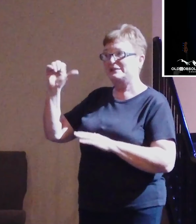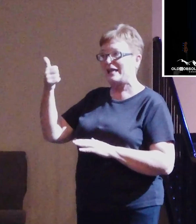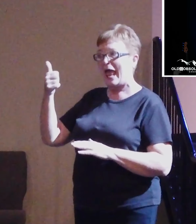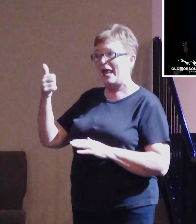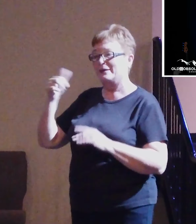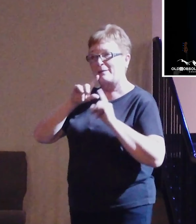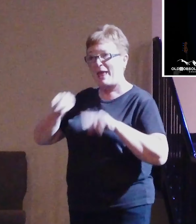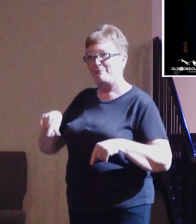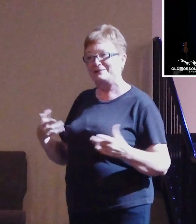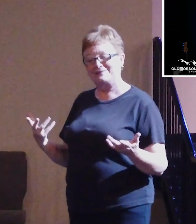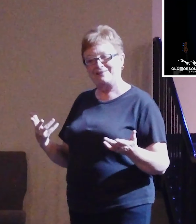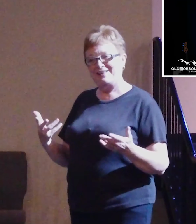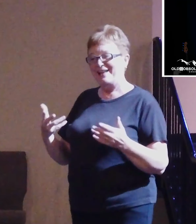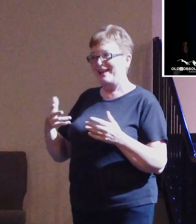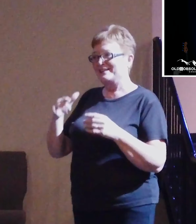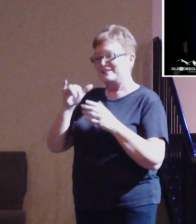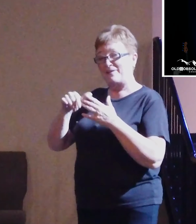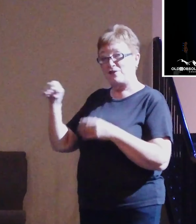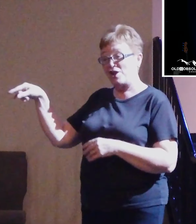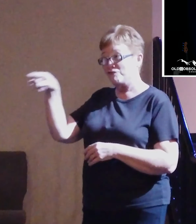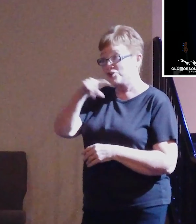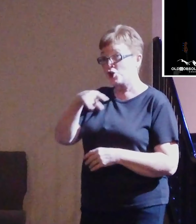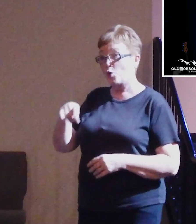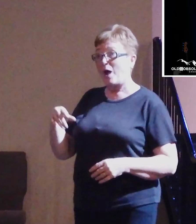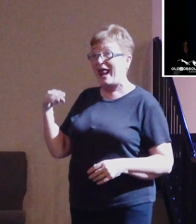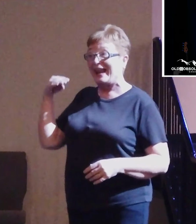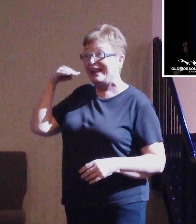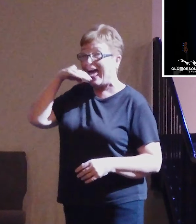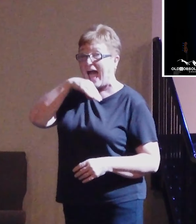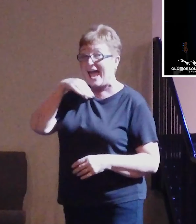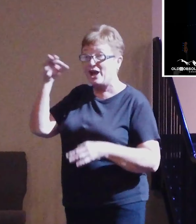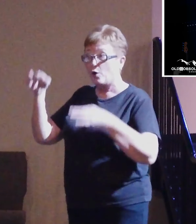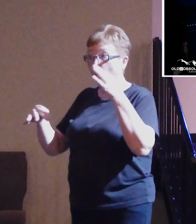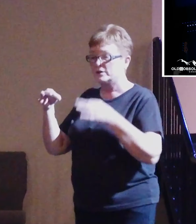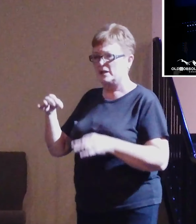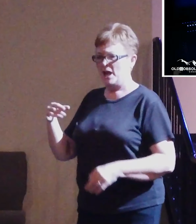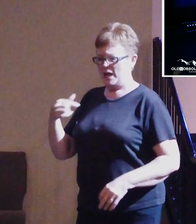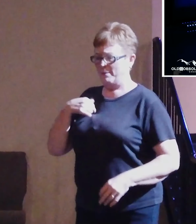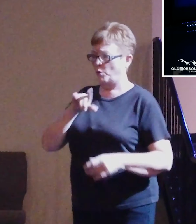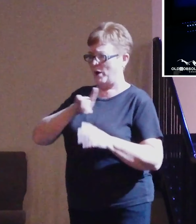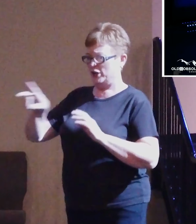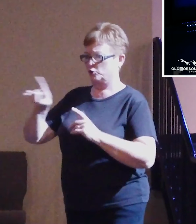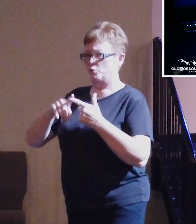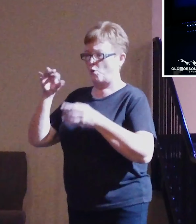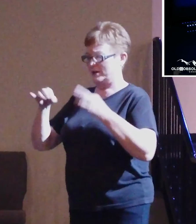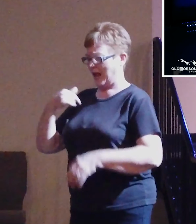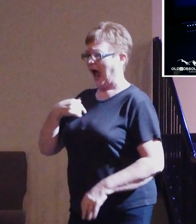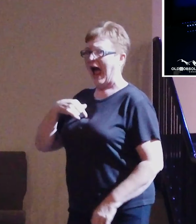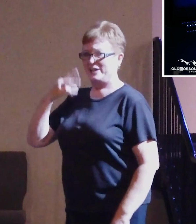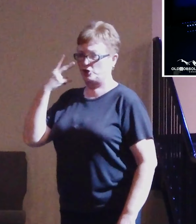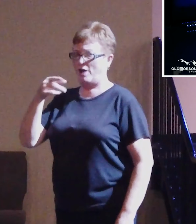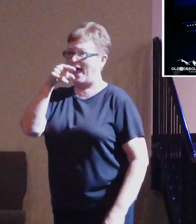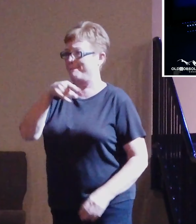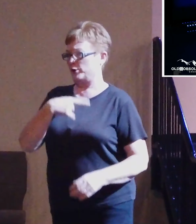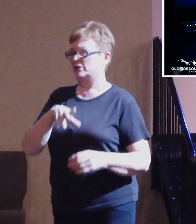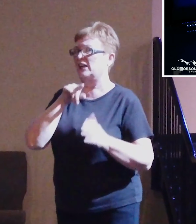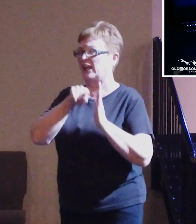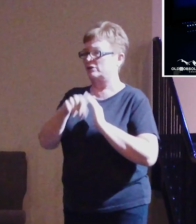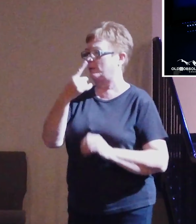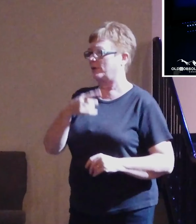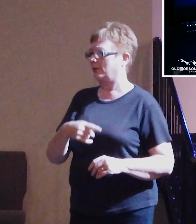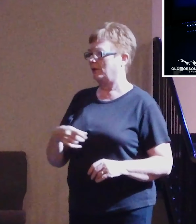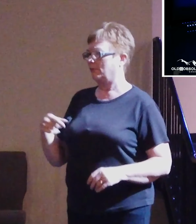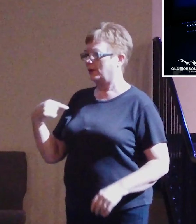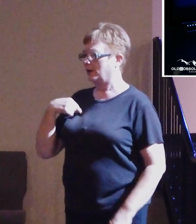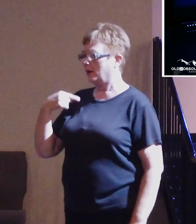false witness in court, if you lie, say, well, I saw this person murder so-and-so, but they didn't, or I didn't see them